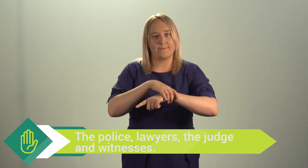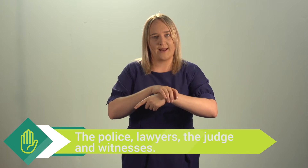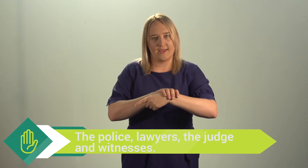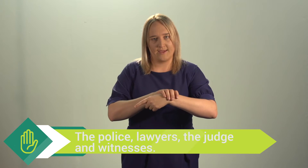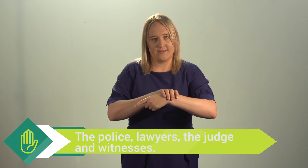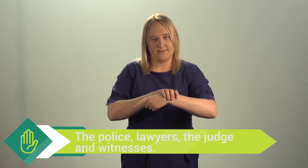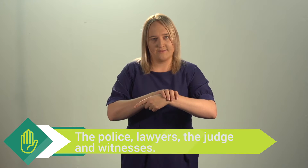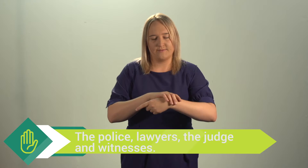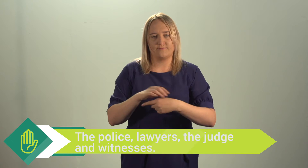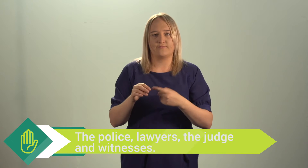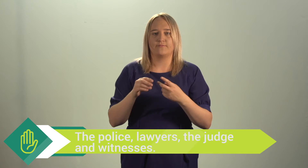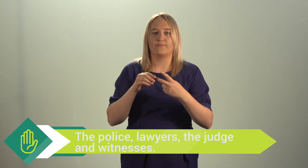The police,